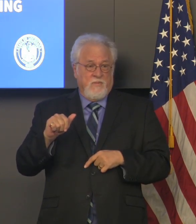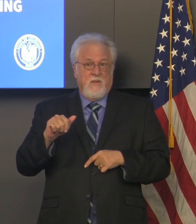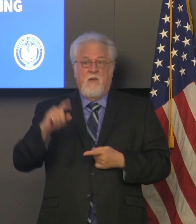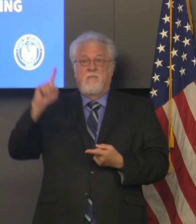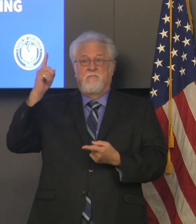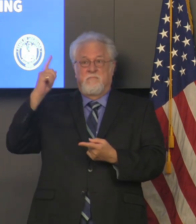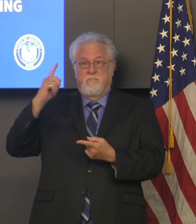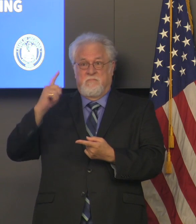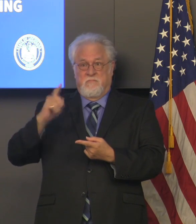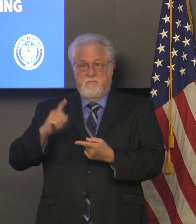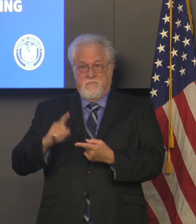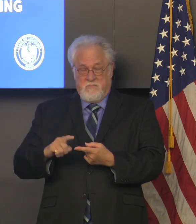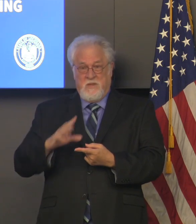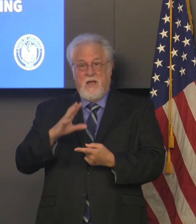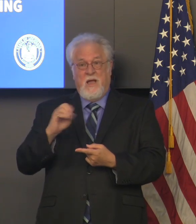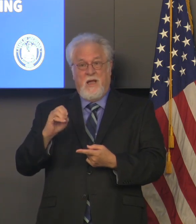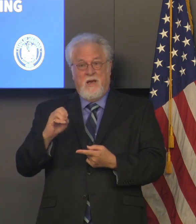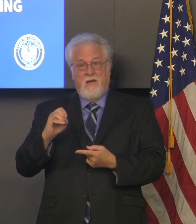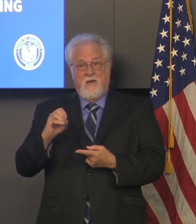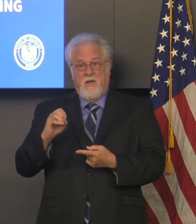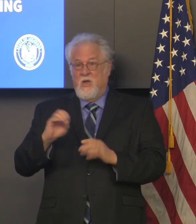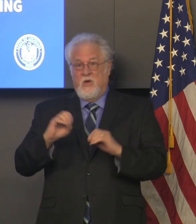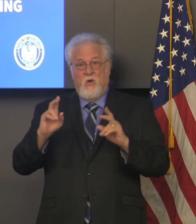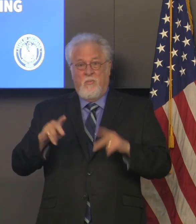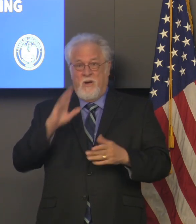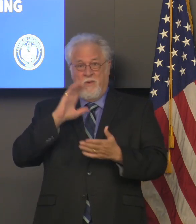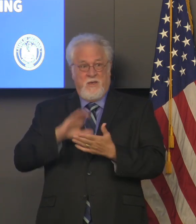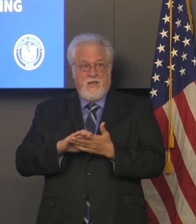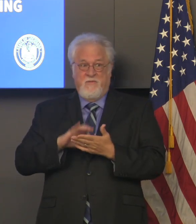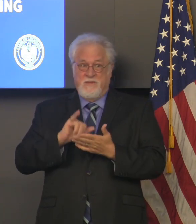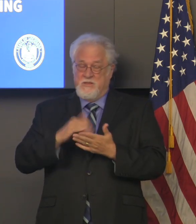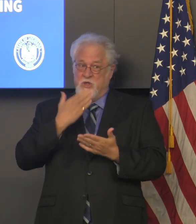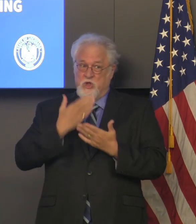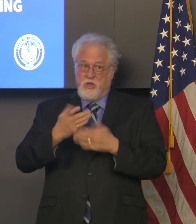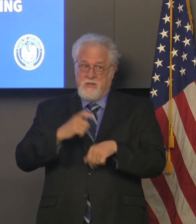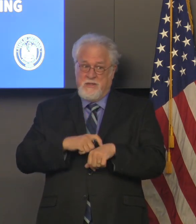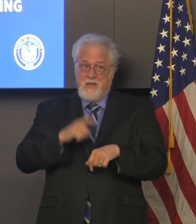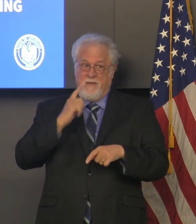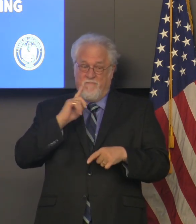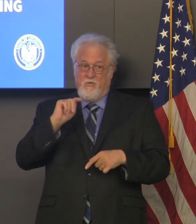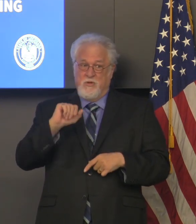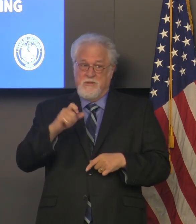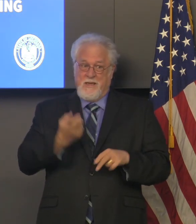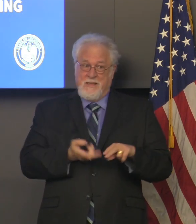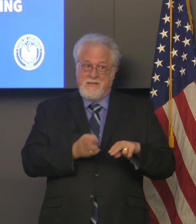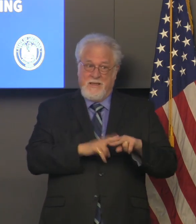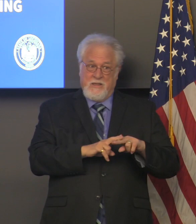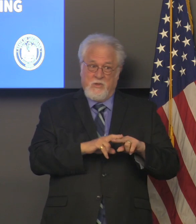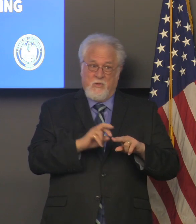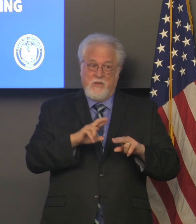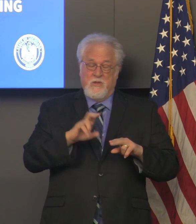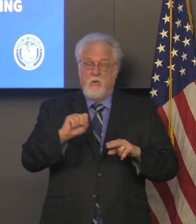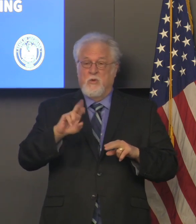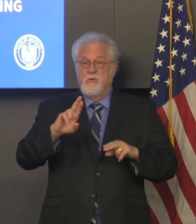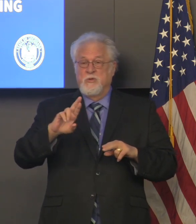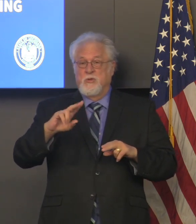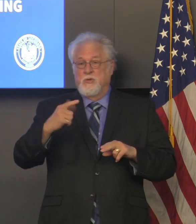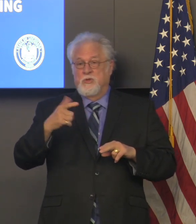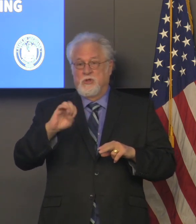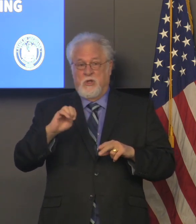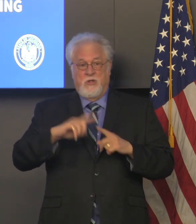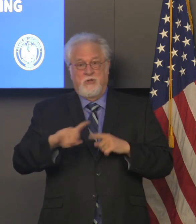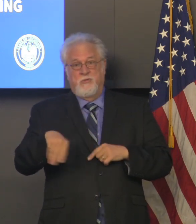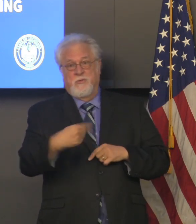dwindled down, and nobody believes this is a good time for a tax increase or a surcharge to be passed